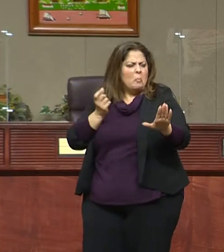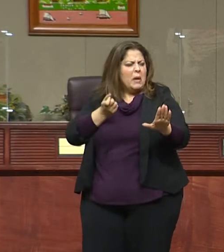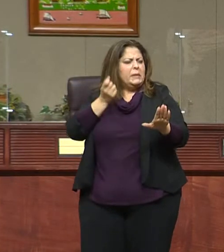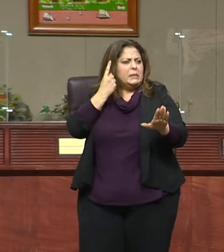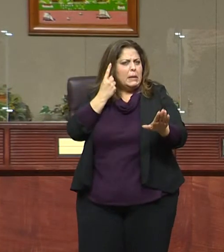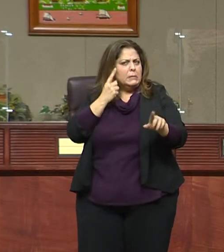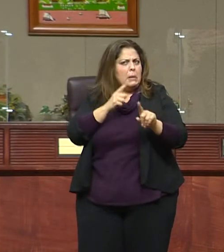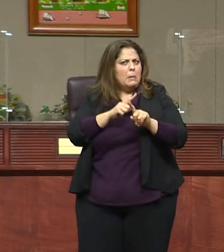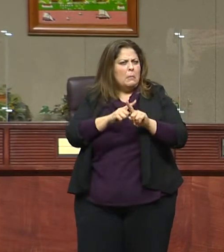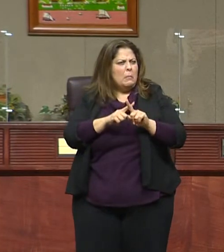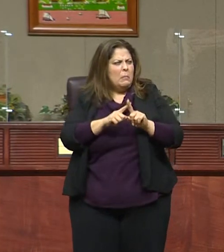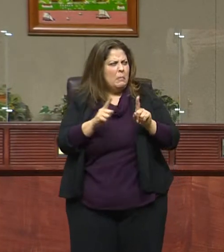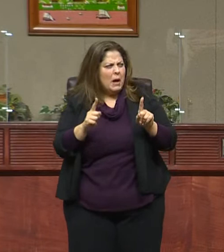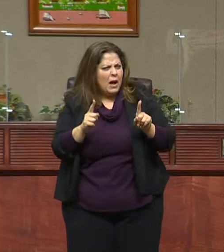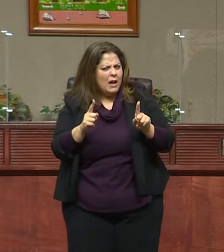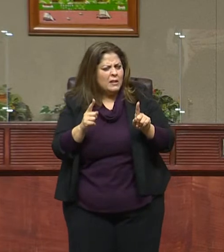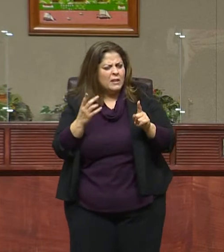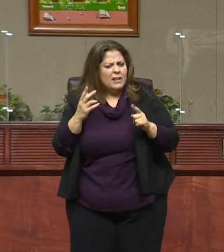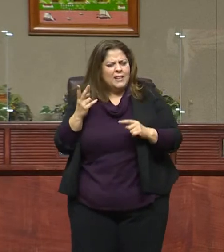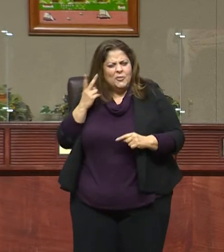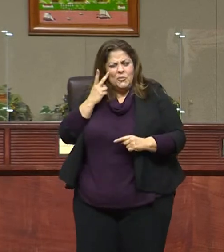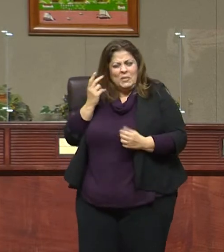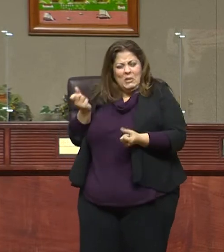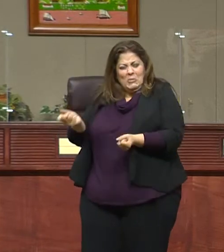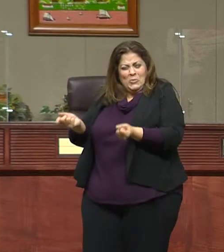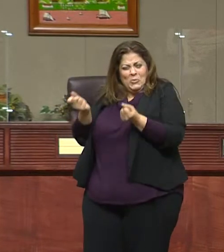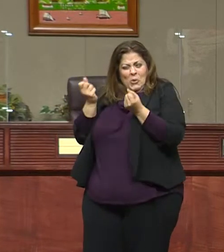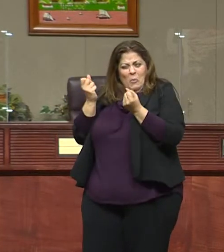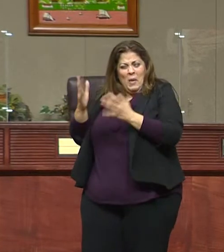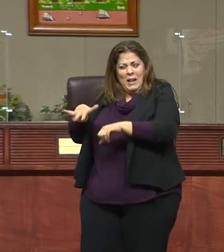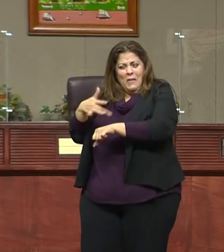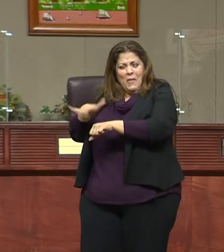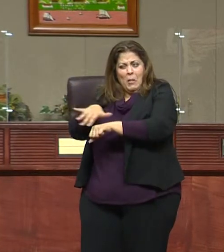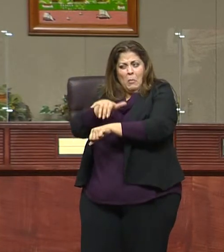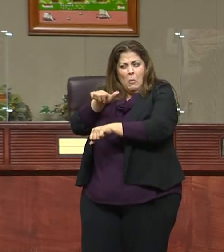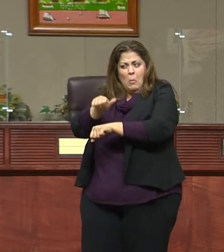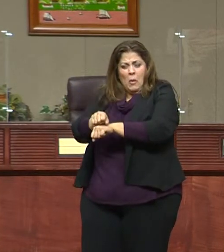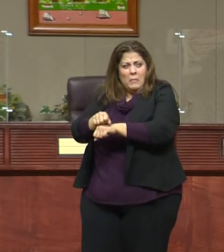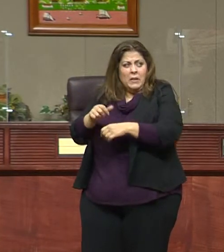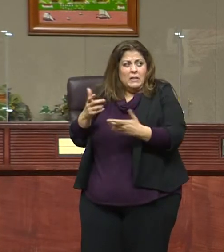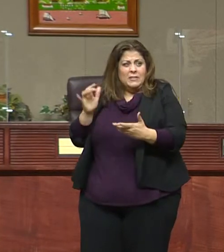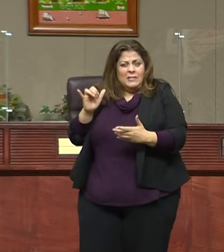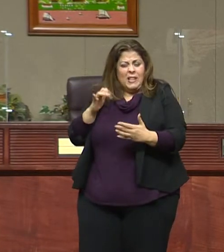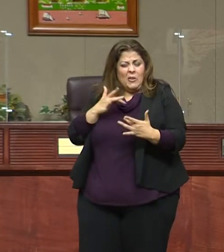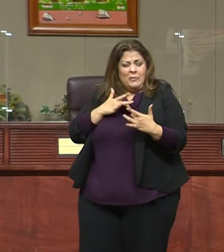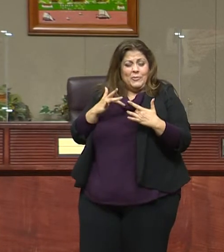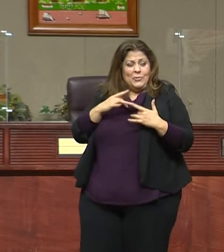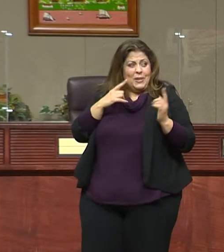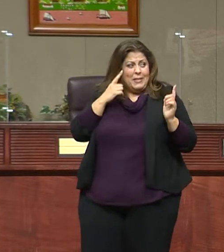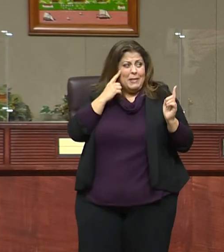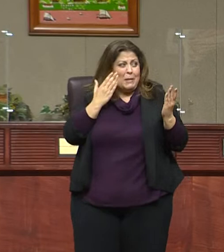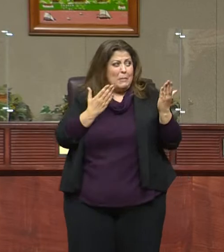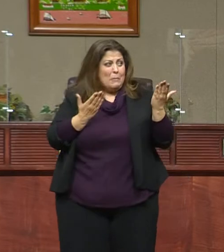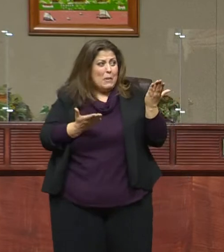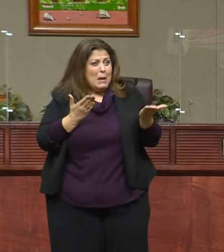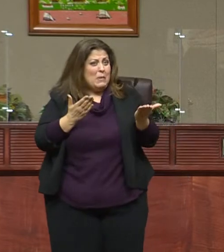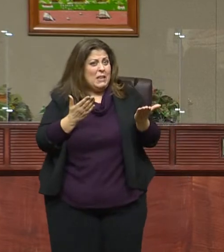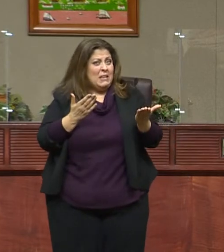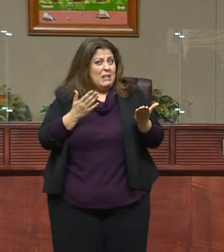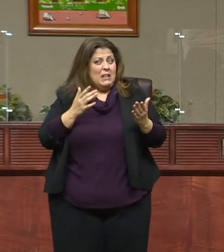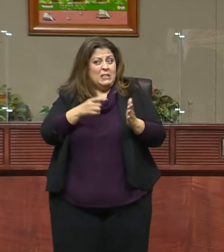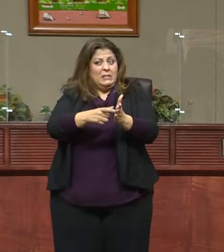have so many appointments available. Are you worried that we could be nearing a point where there's just not much demand for